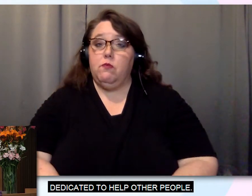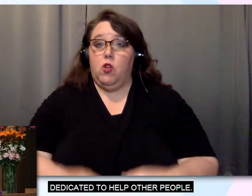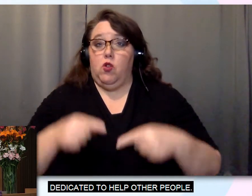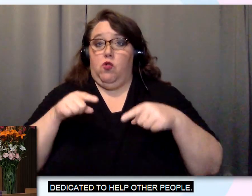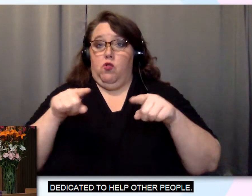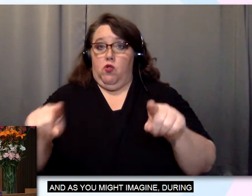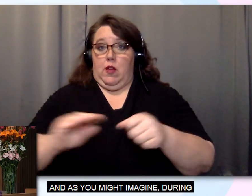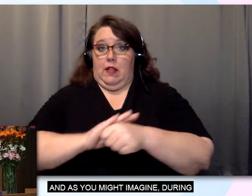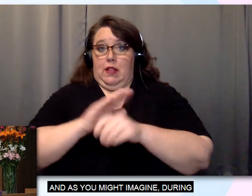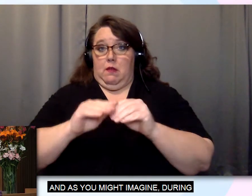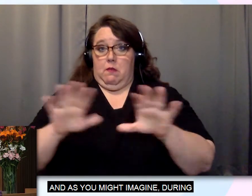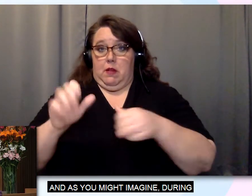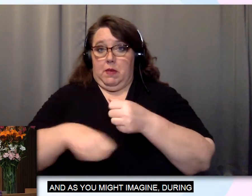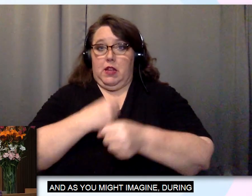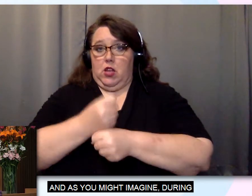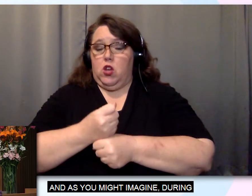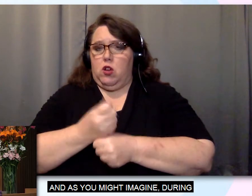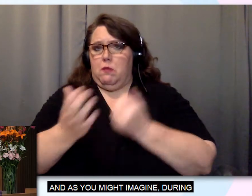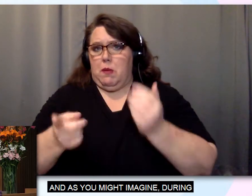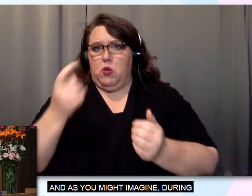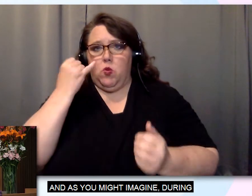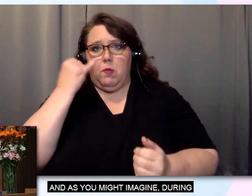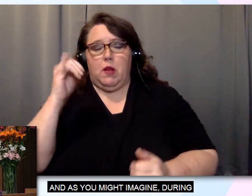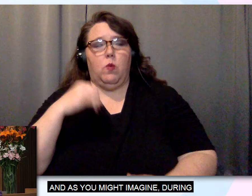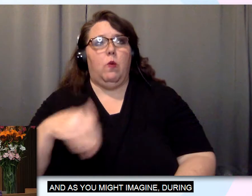And as you might imagine, during this pandemic year,